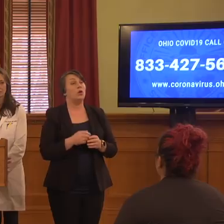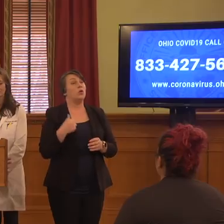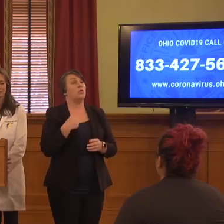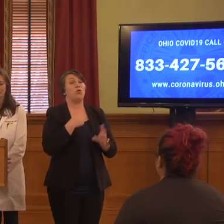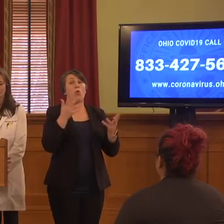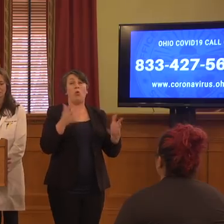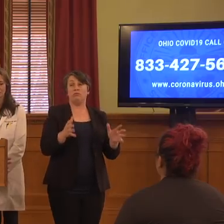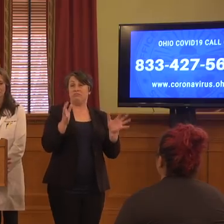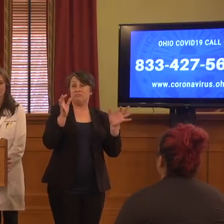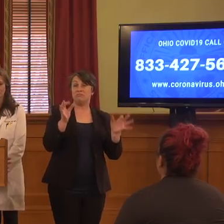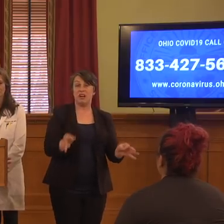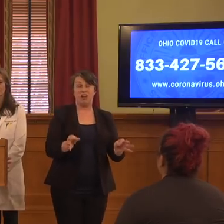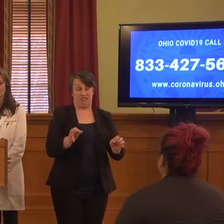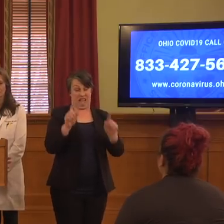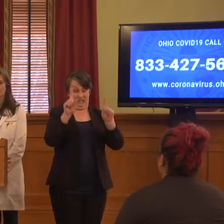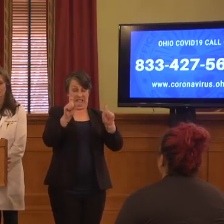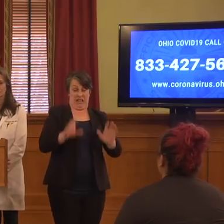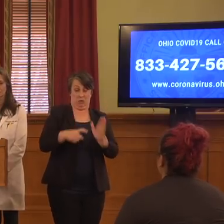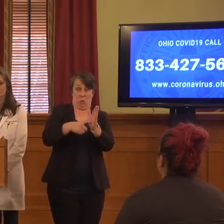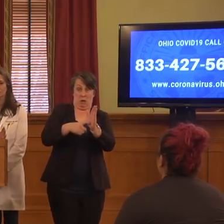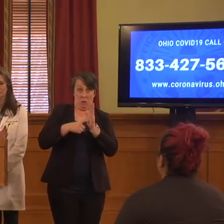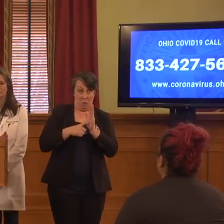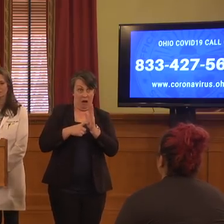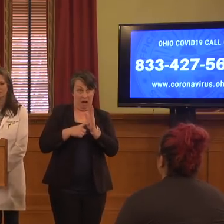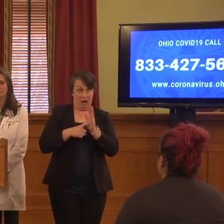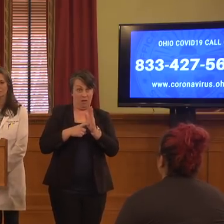in the way of